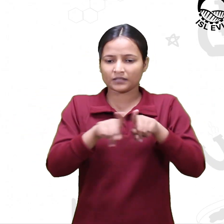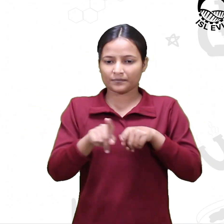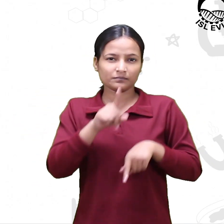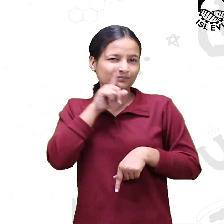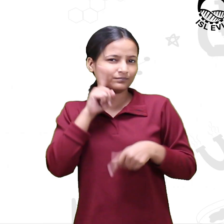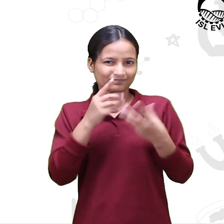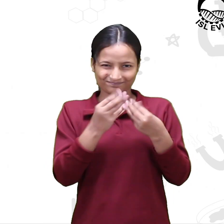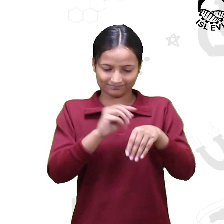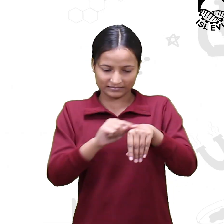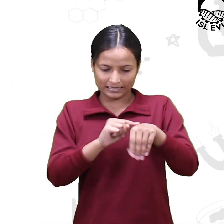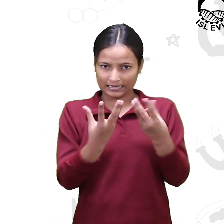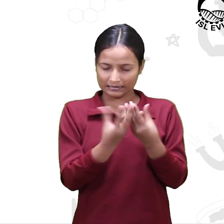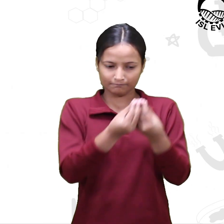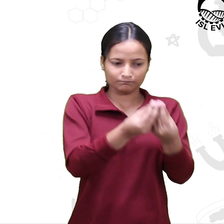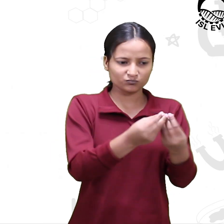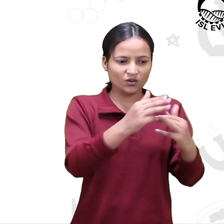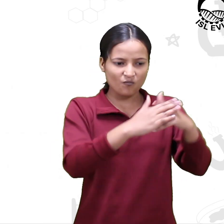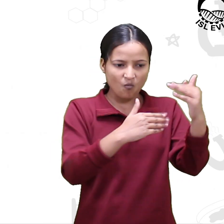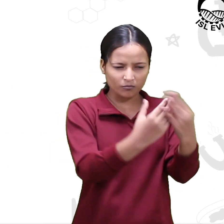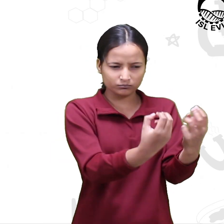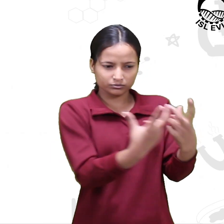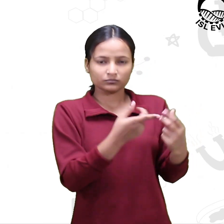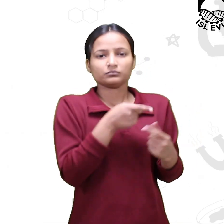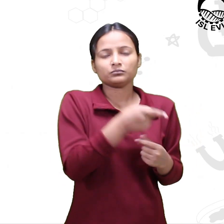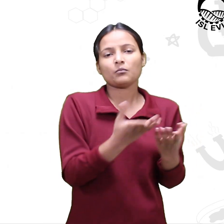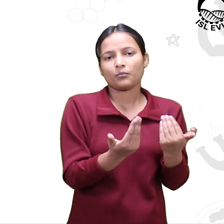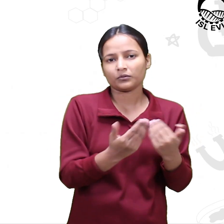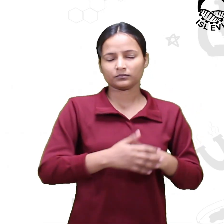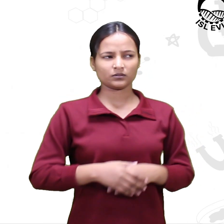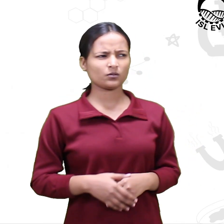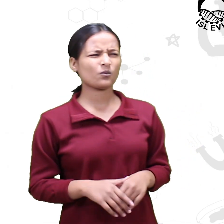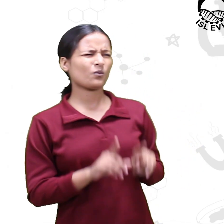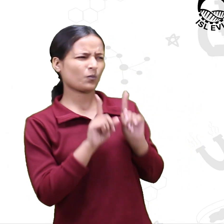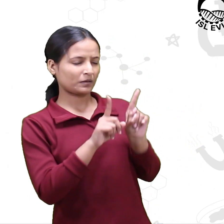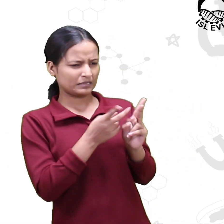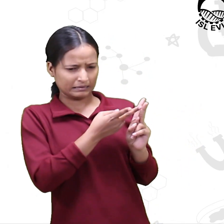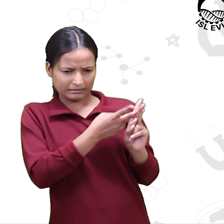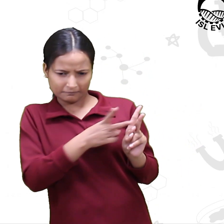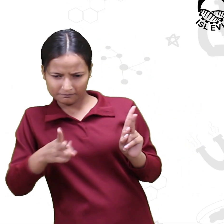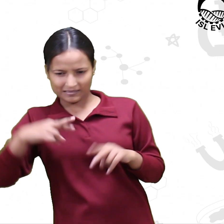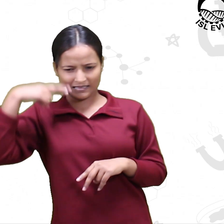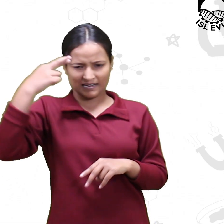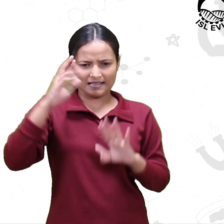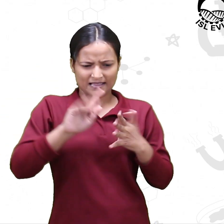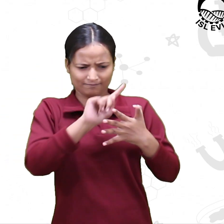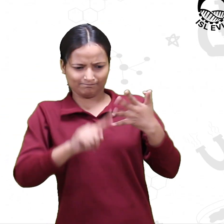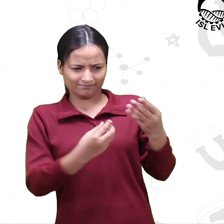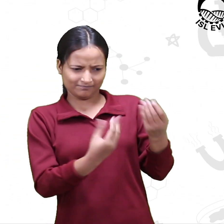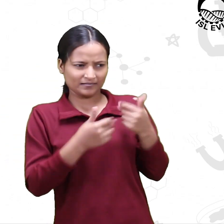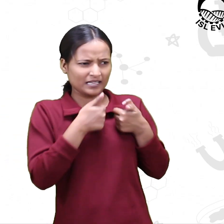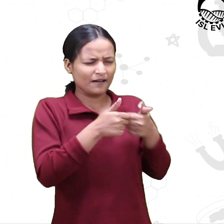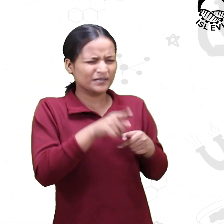of increasing their numbers. That's a lot of reasons. Why do these melanocytes suddenly decide to